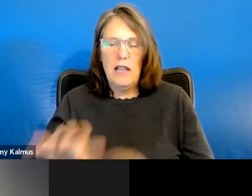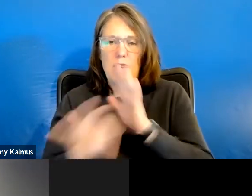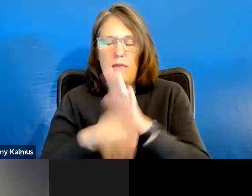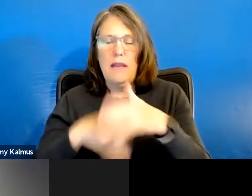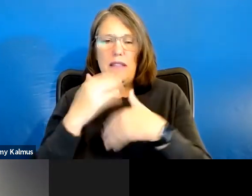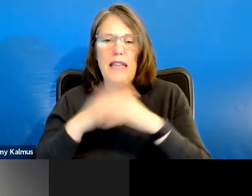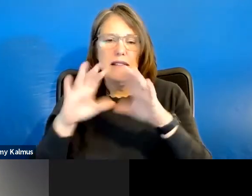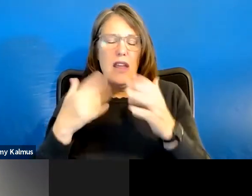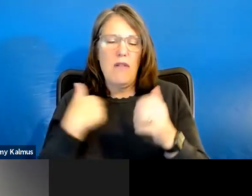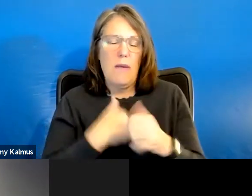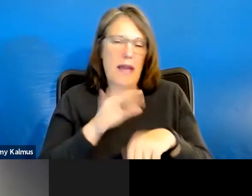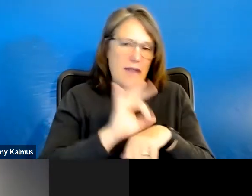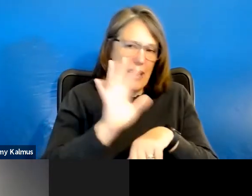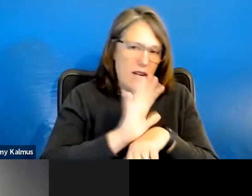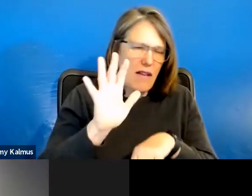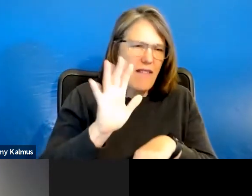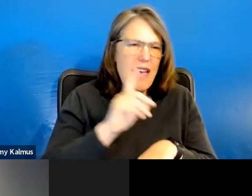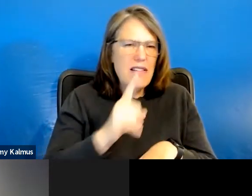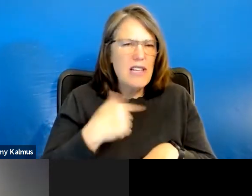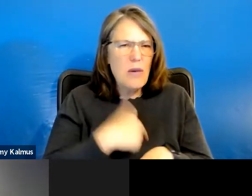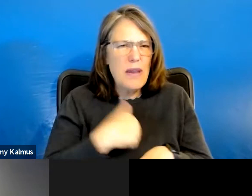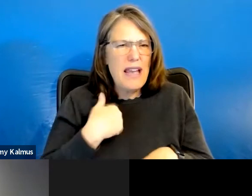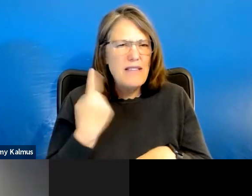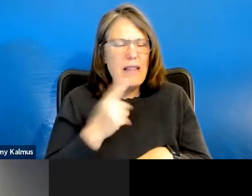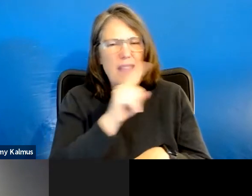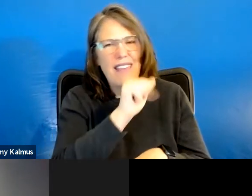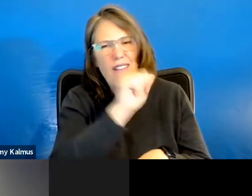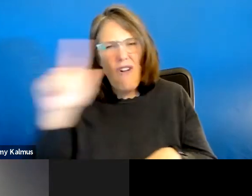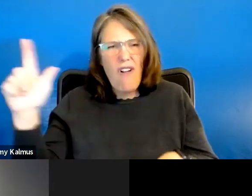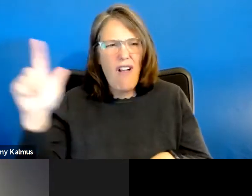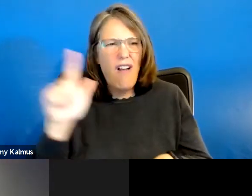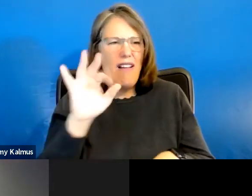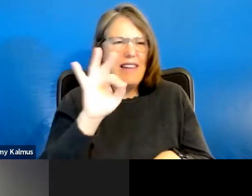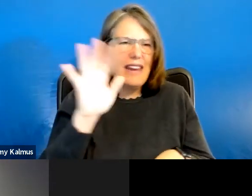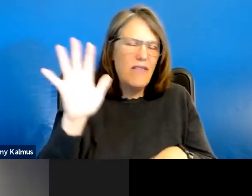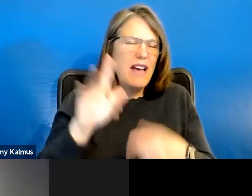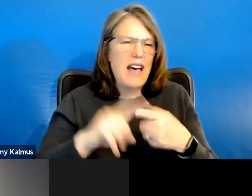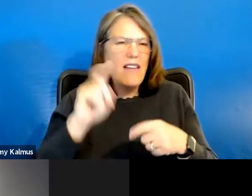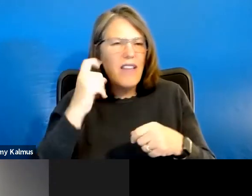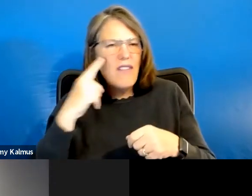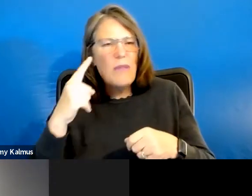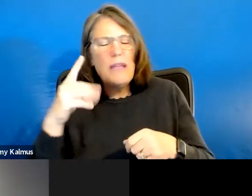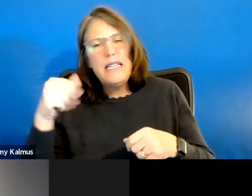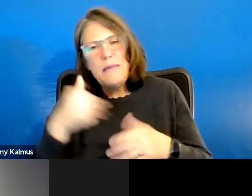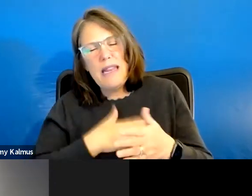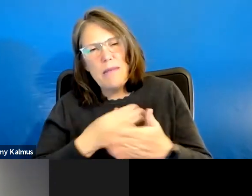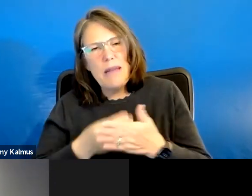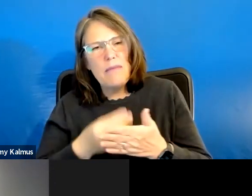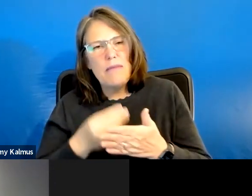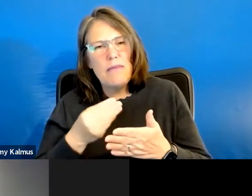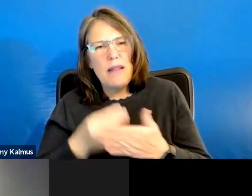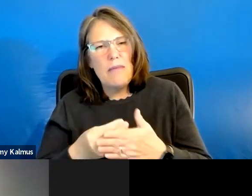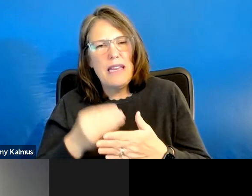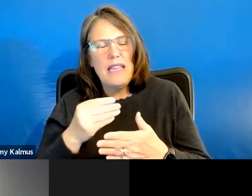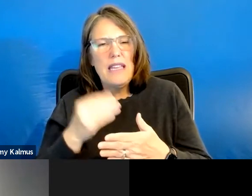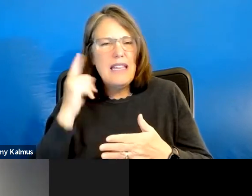still have 9 to 5. Well, actually, we have something in all categories. 9 to 5, government, spending my money, hear, see, speak, and famous